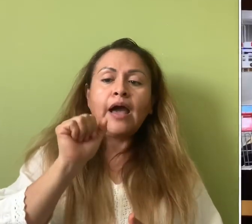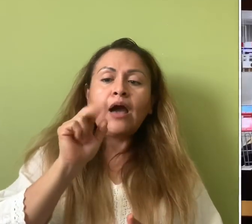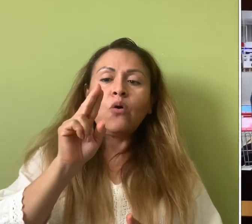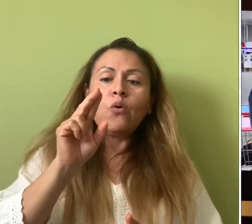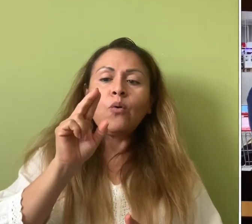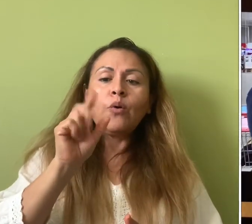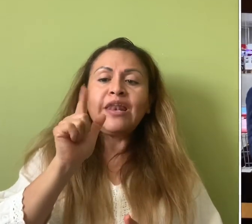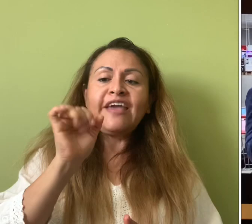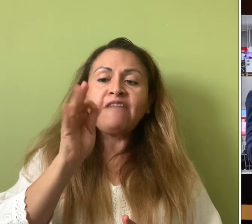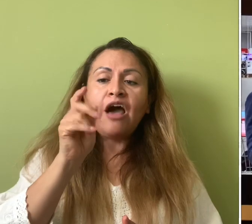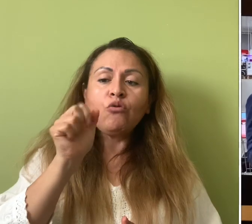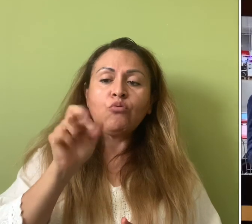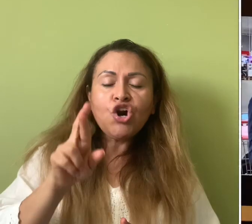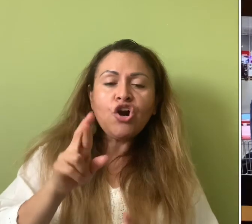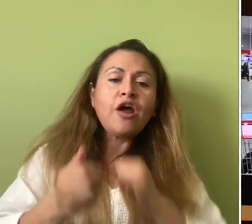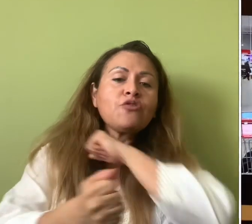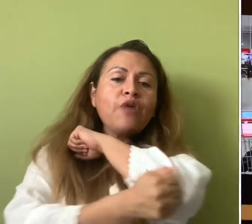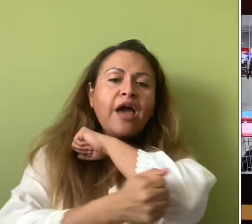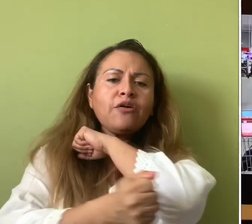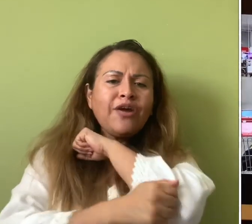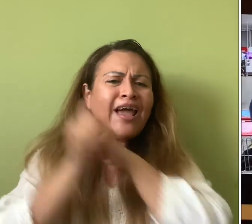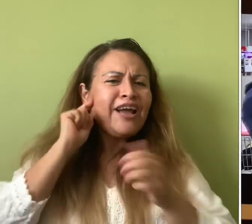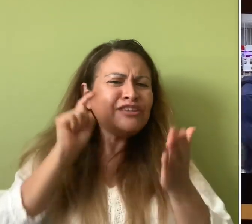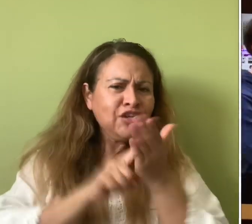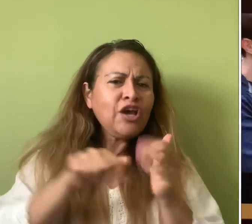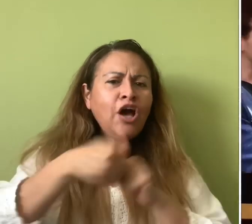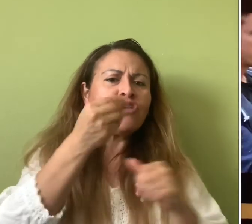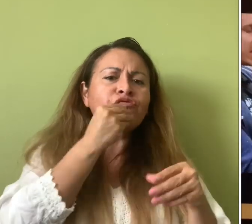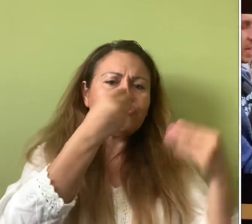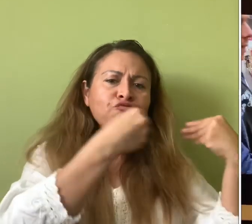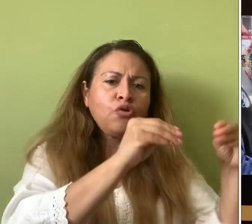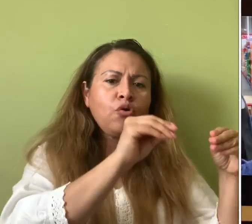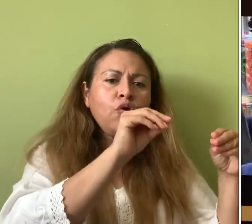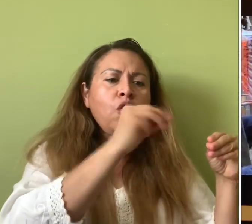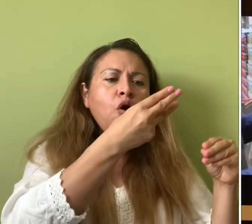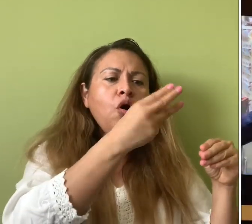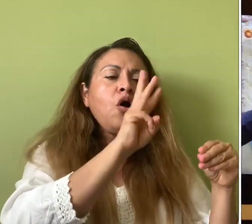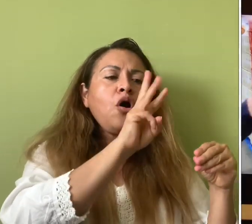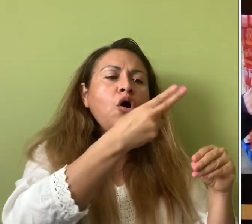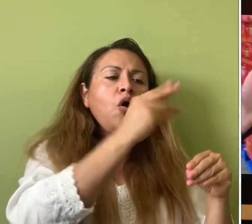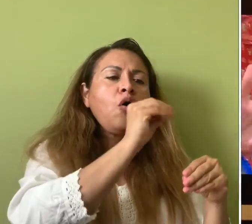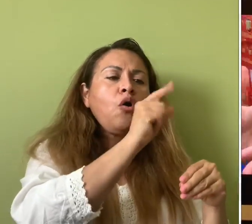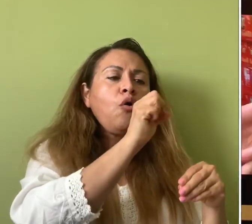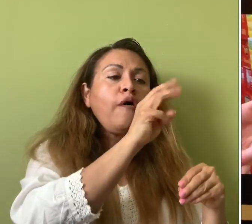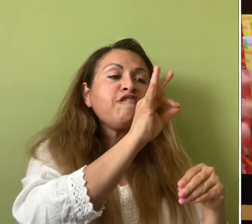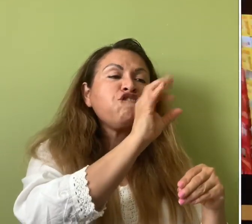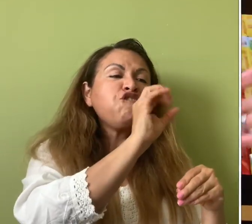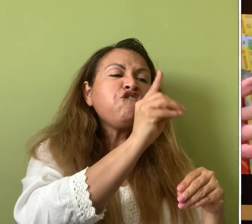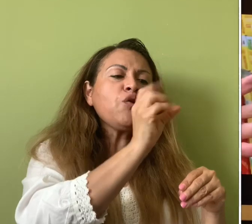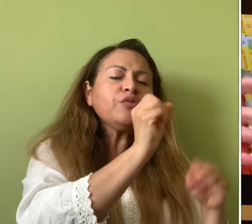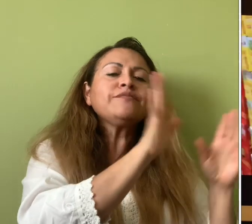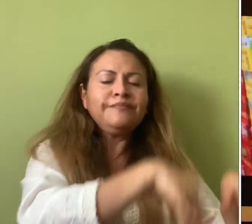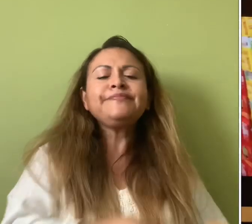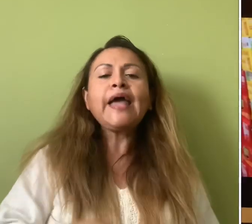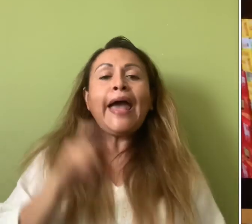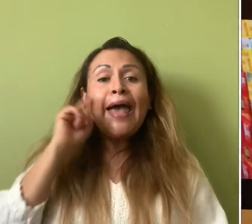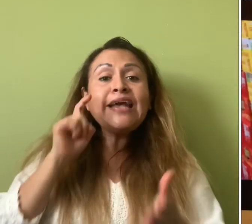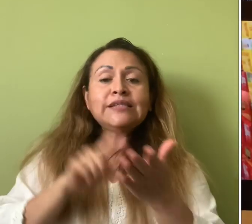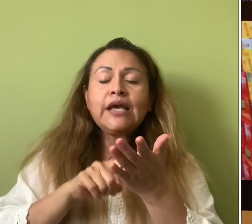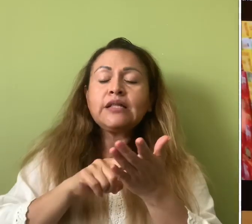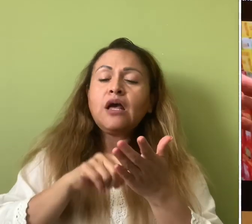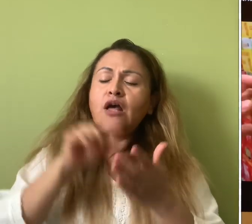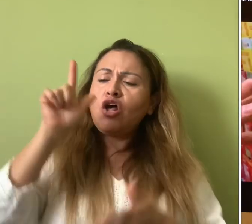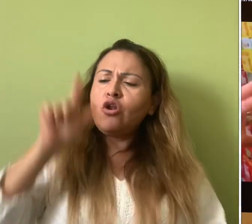crackers. And I've seen them at Whole Foods, and they're very interesting, I'll say, because when you read a label like this, you're like, oh, it's cauliflower. It's low